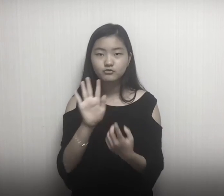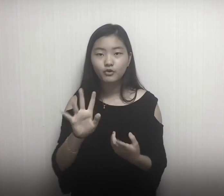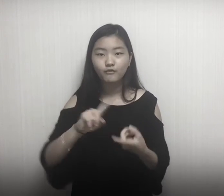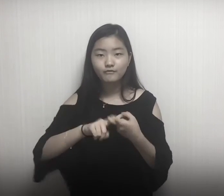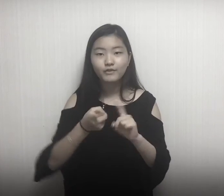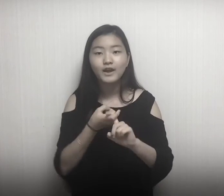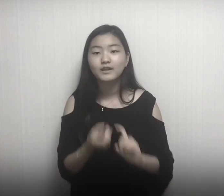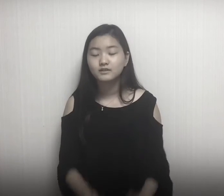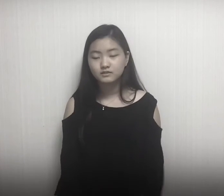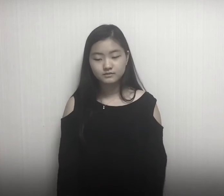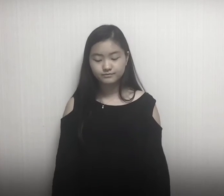your friends